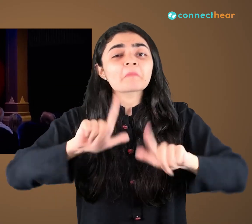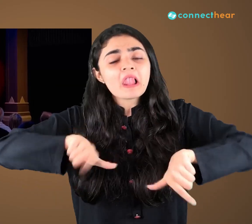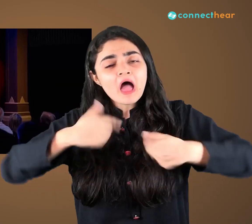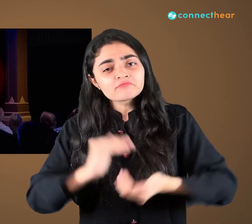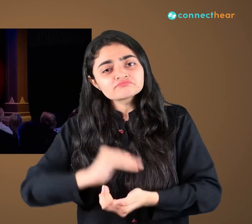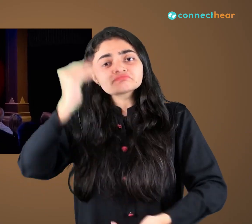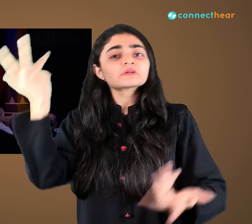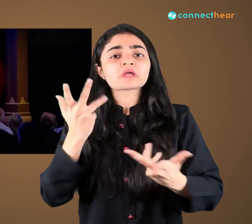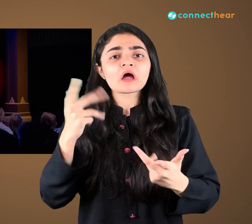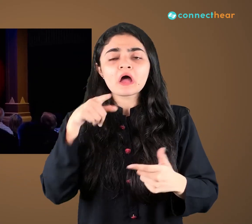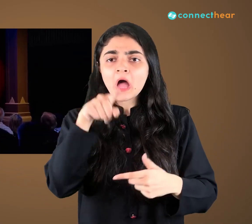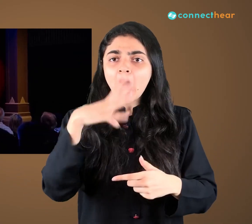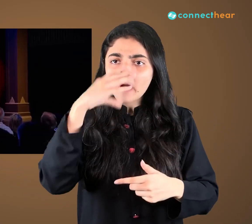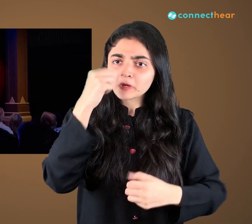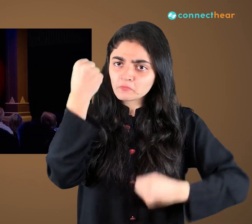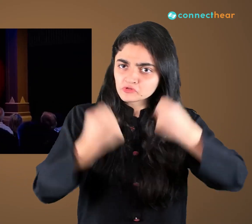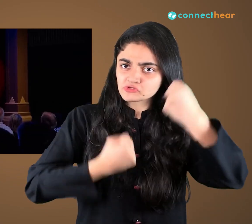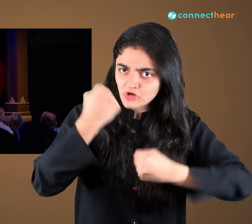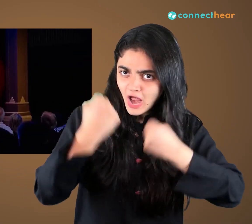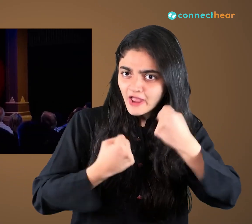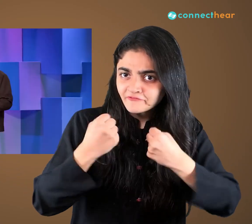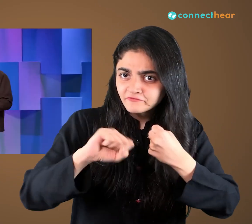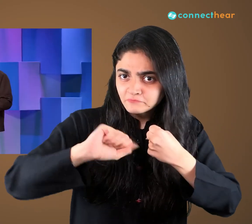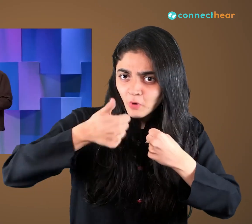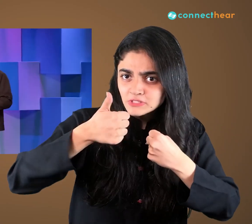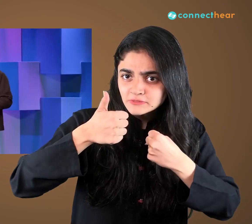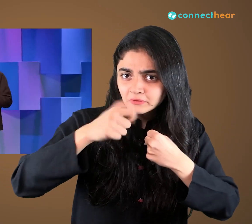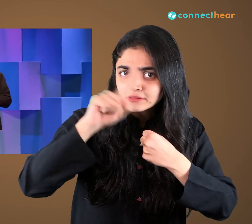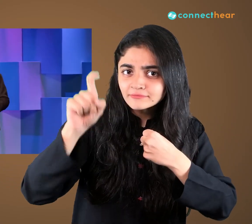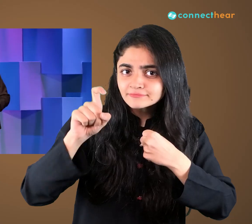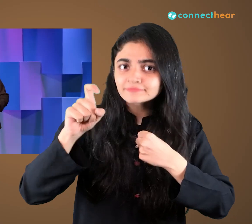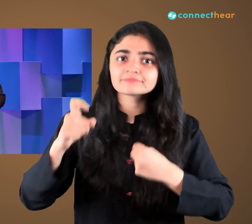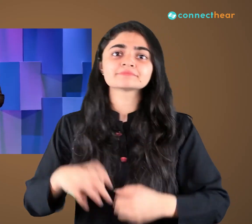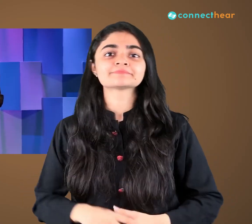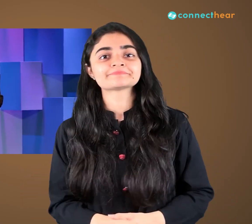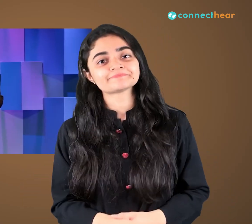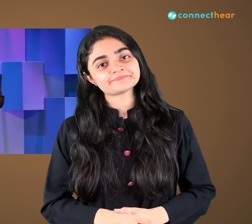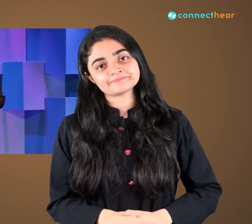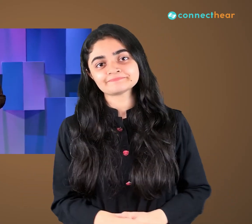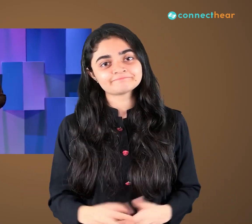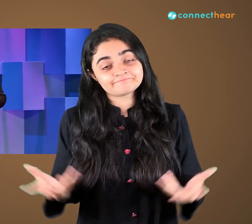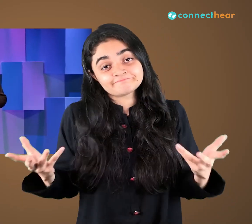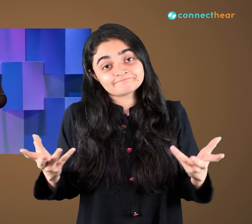over again all throughout my life is this one. Can your parents drive?